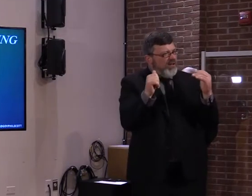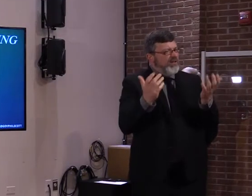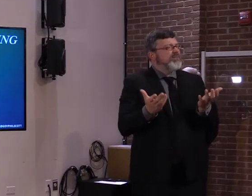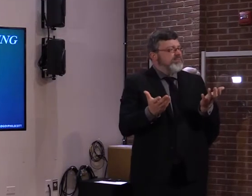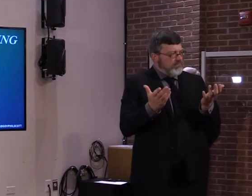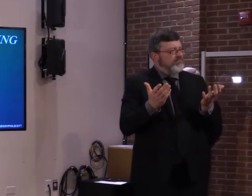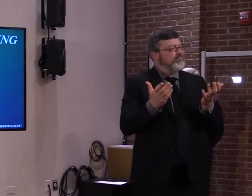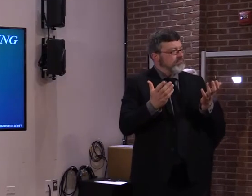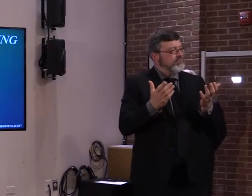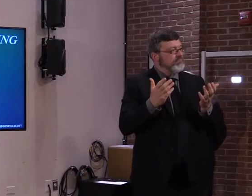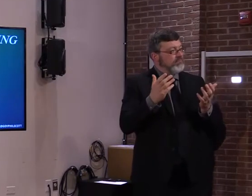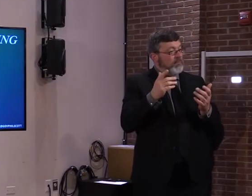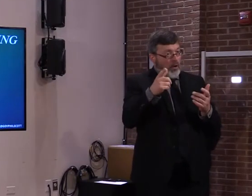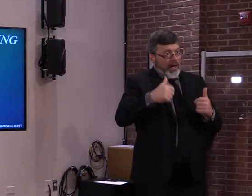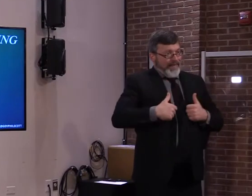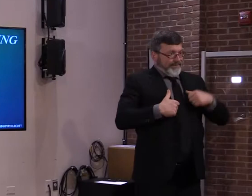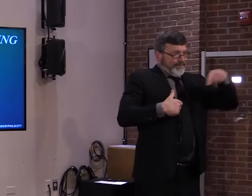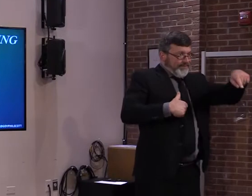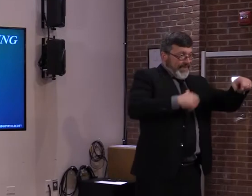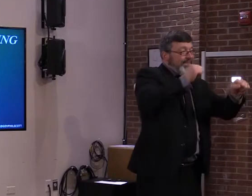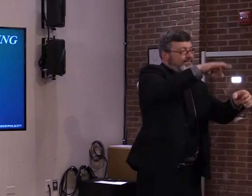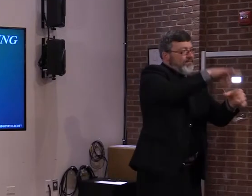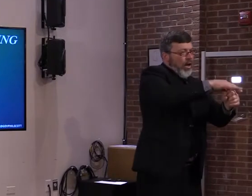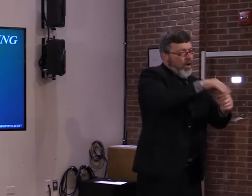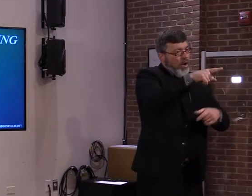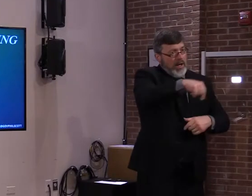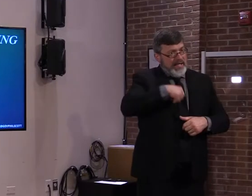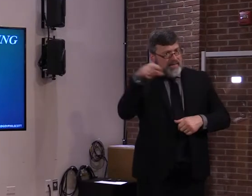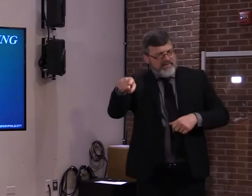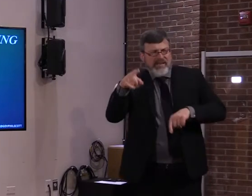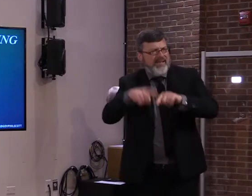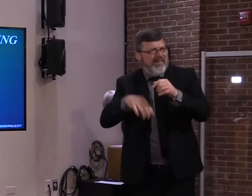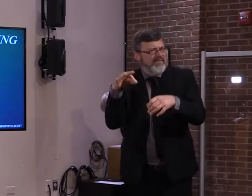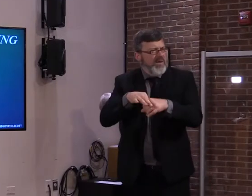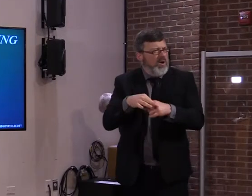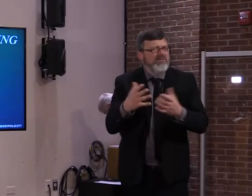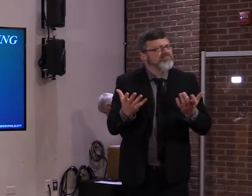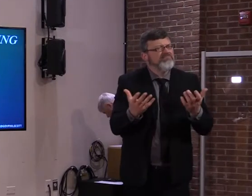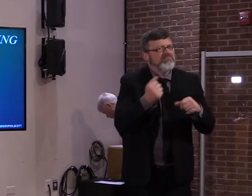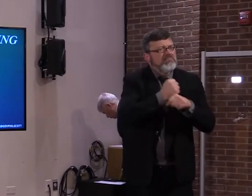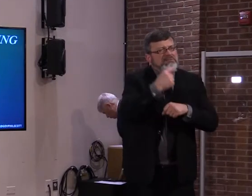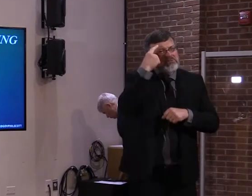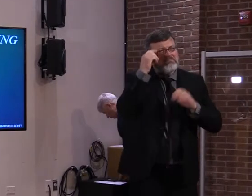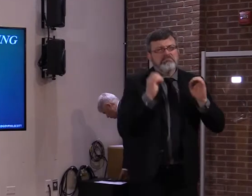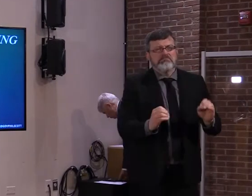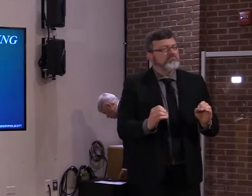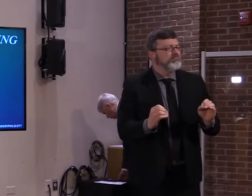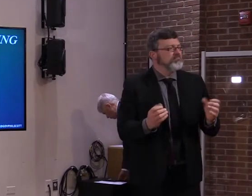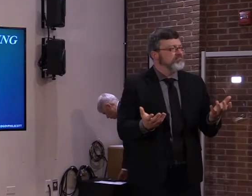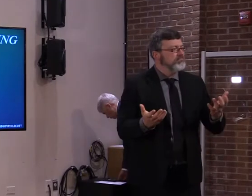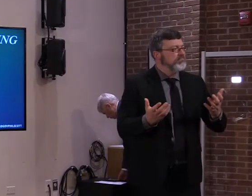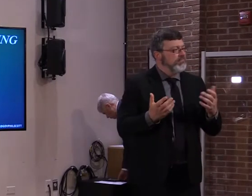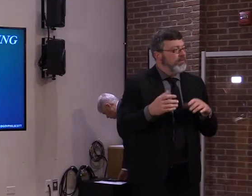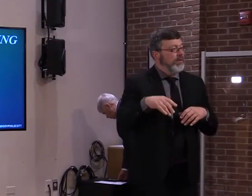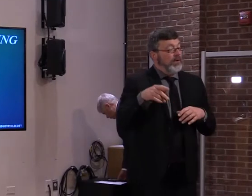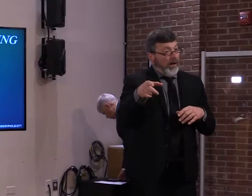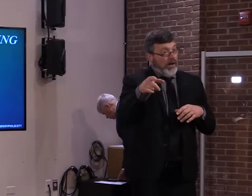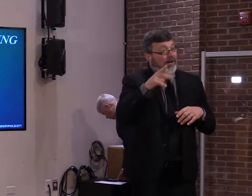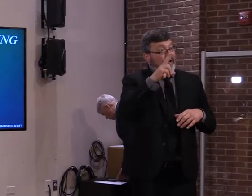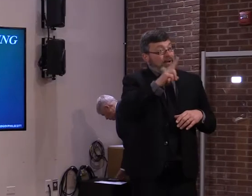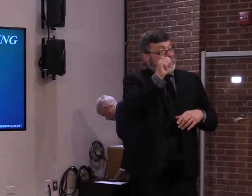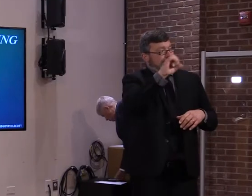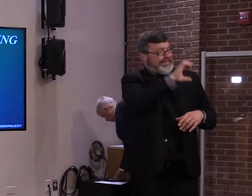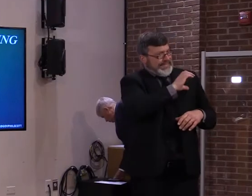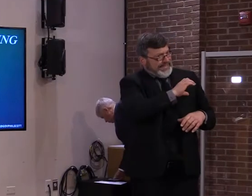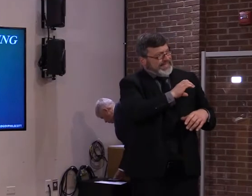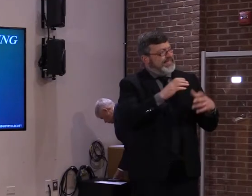there. Two, if the legislature believes that non-citizens should be eligible to vote on local issues, it